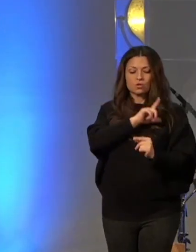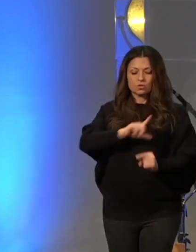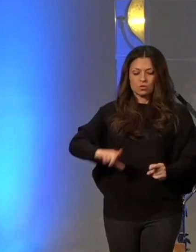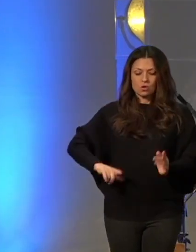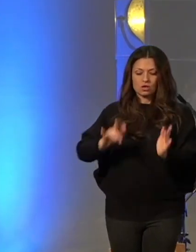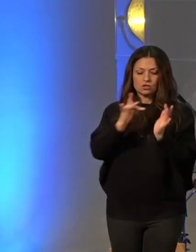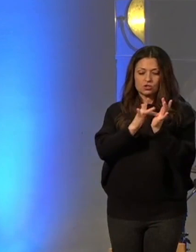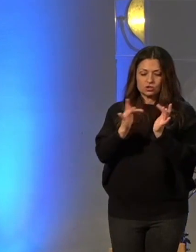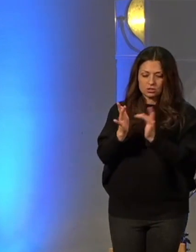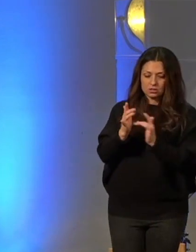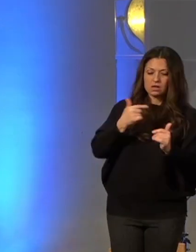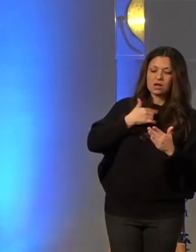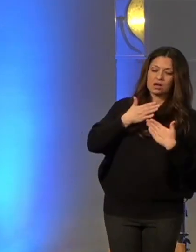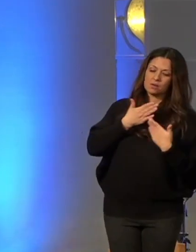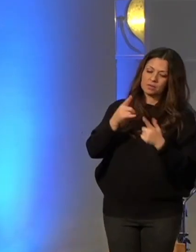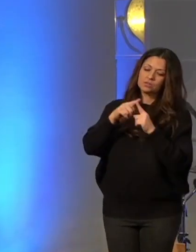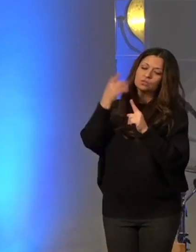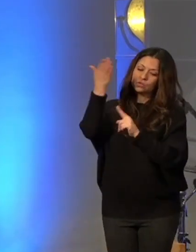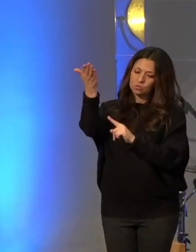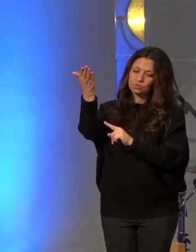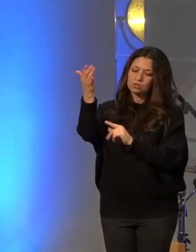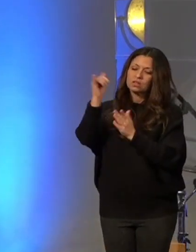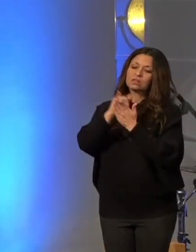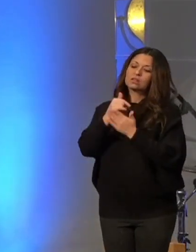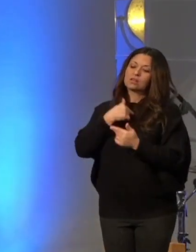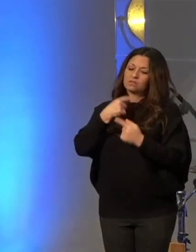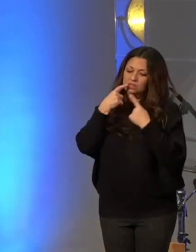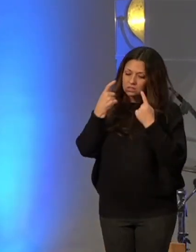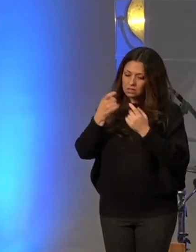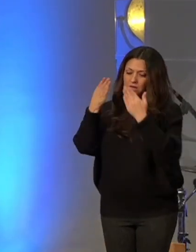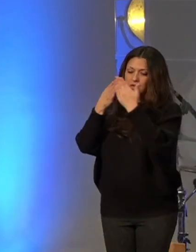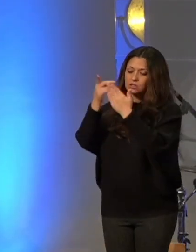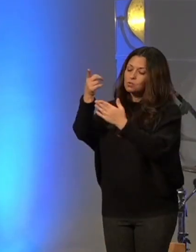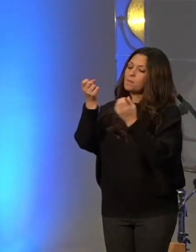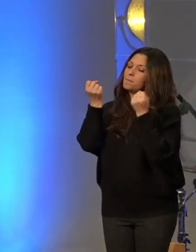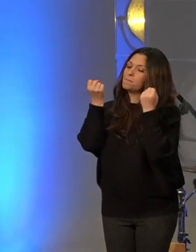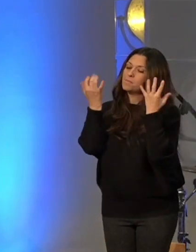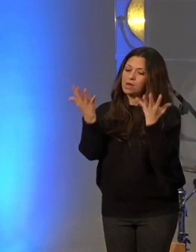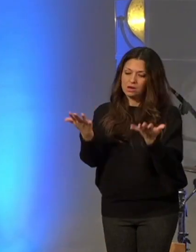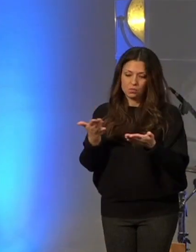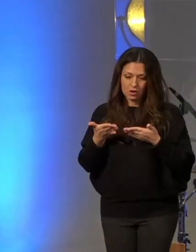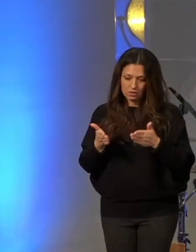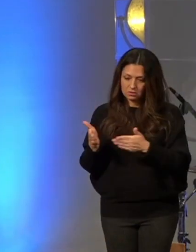I admit to you that I have sinned against you in many ways.